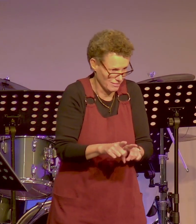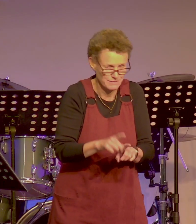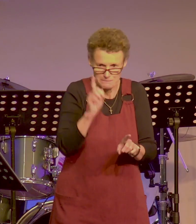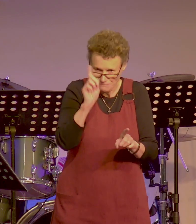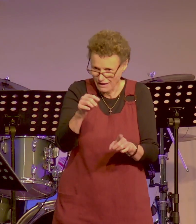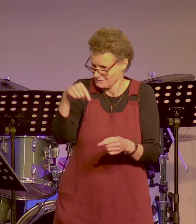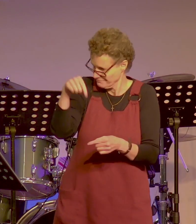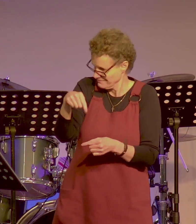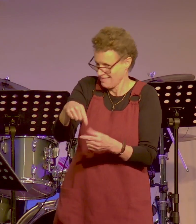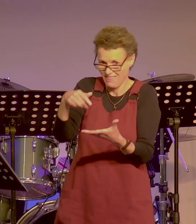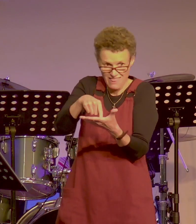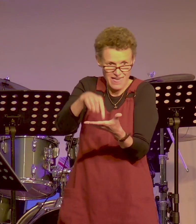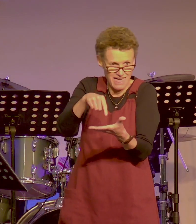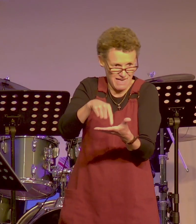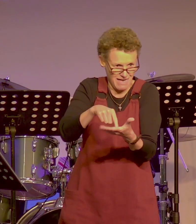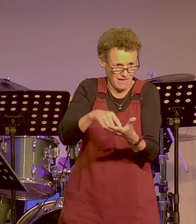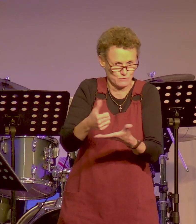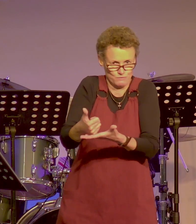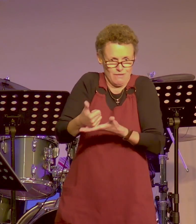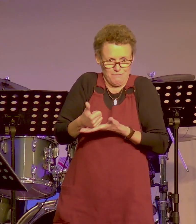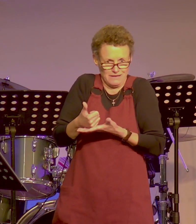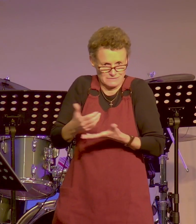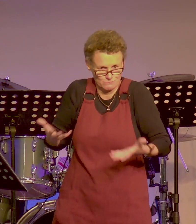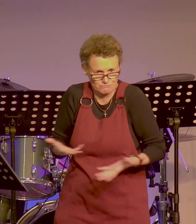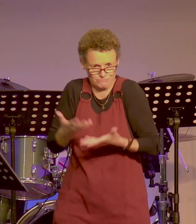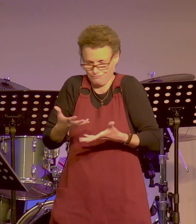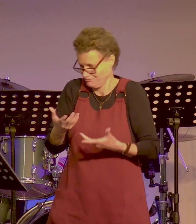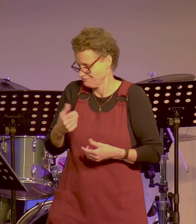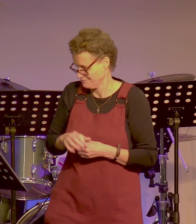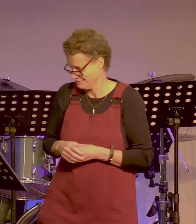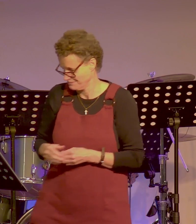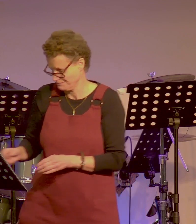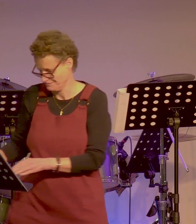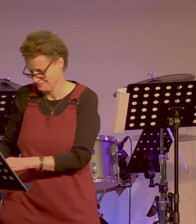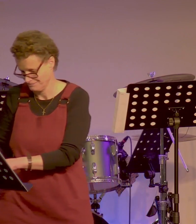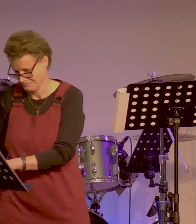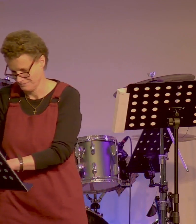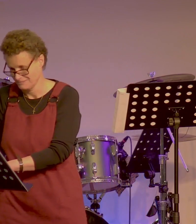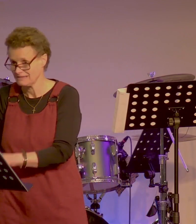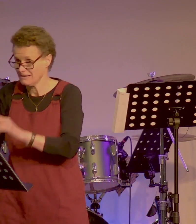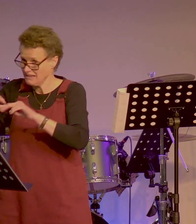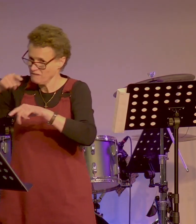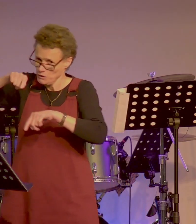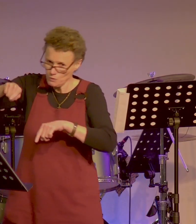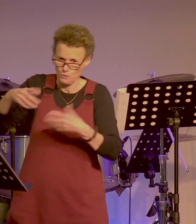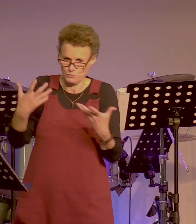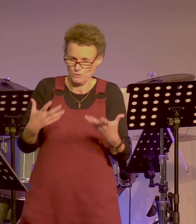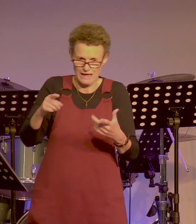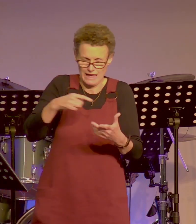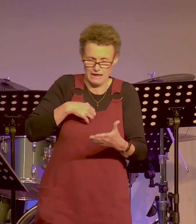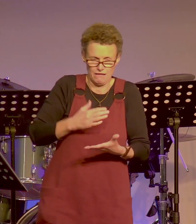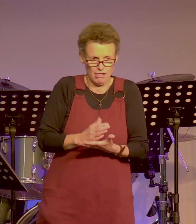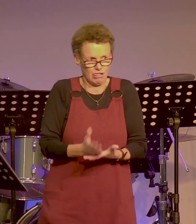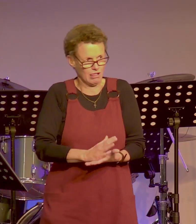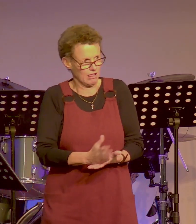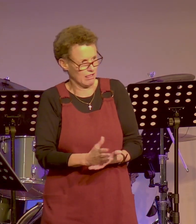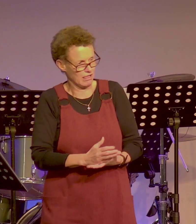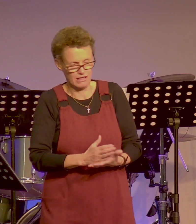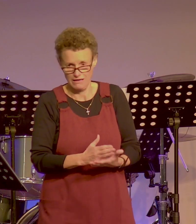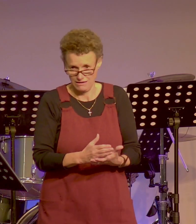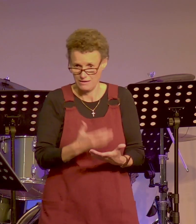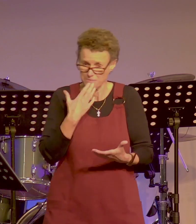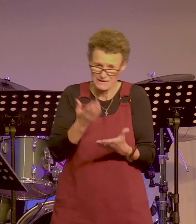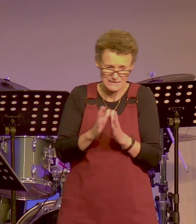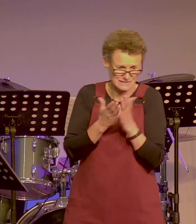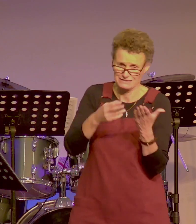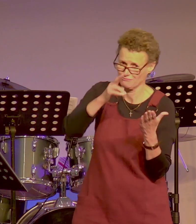obviously, there's loads of stories of people who doubted God. It's all there. But God can be trusted. And you can